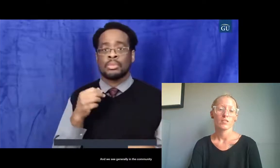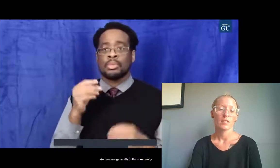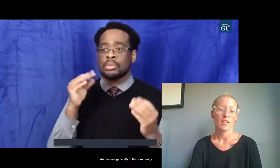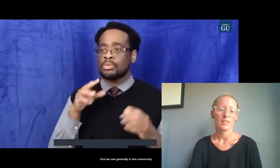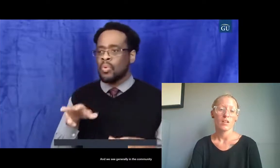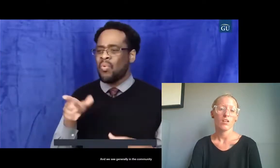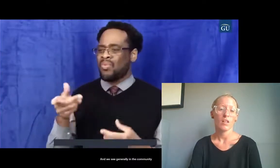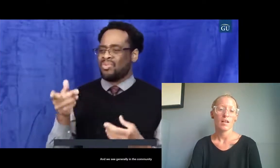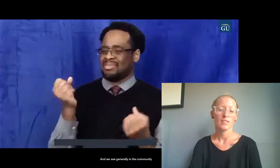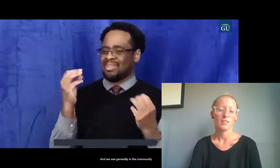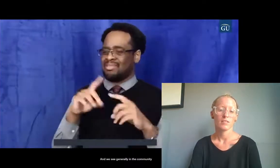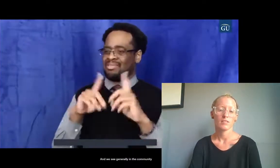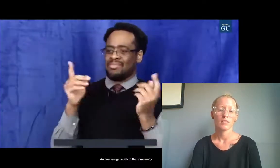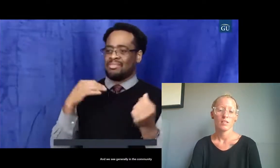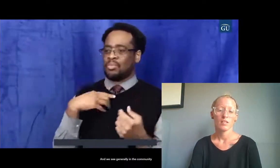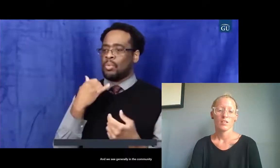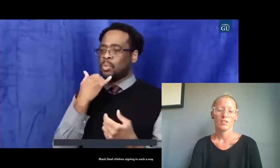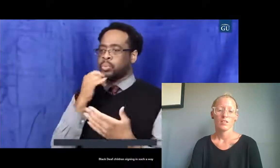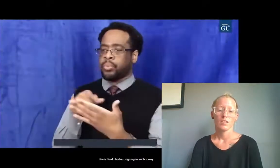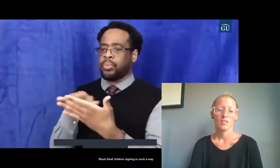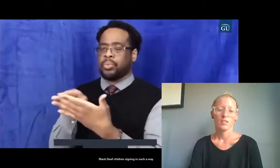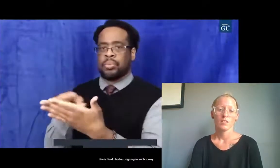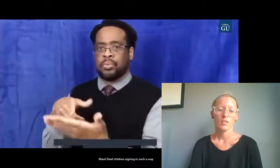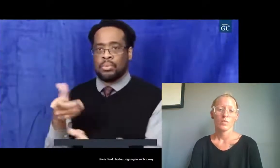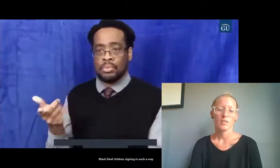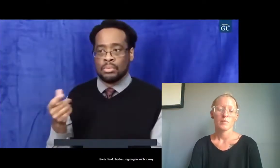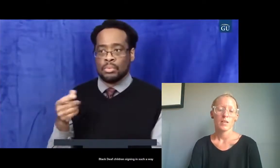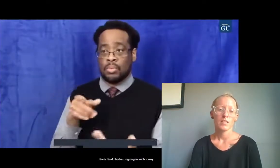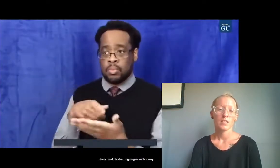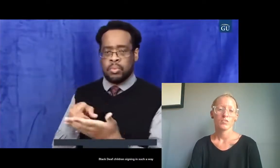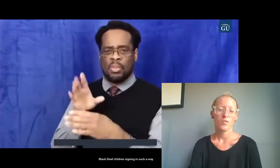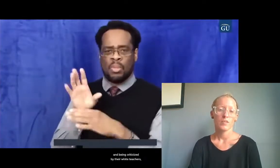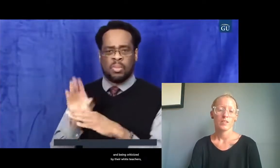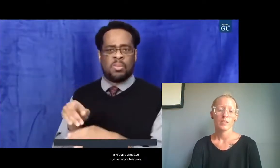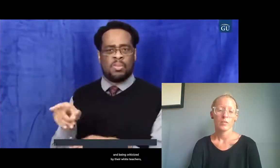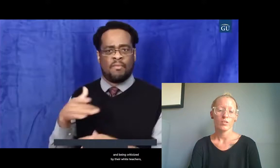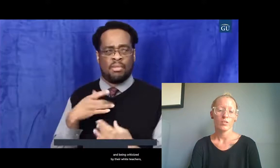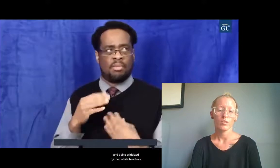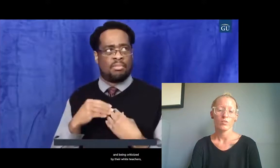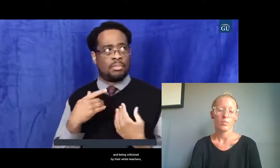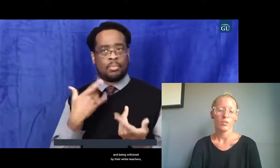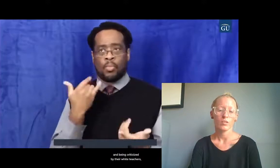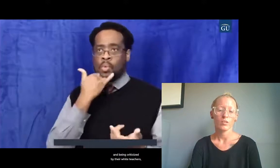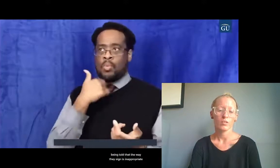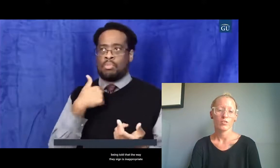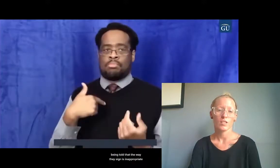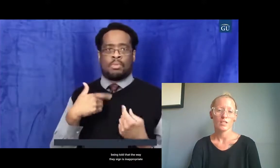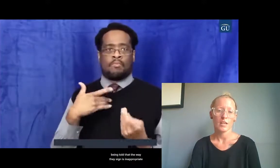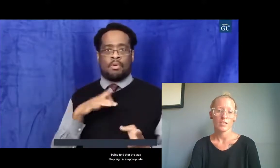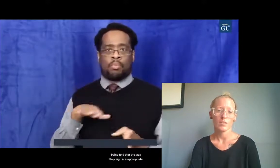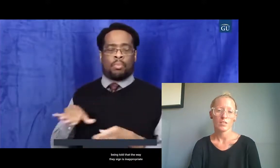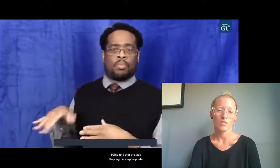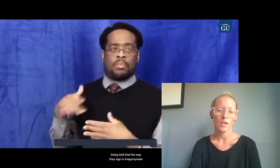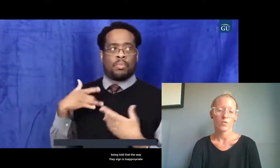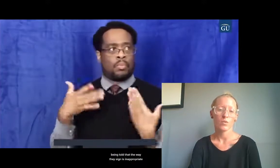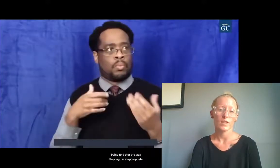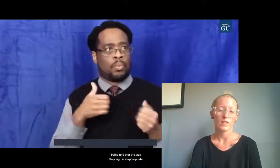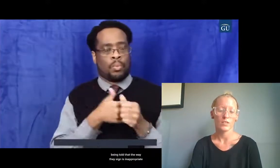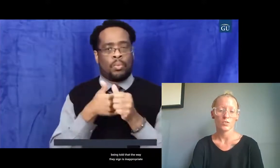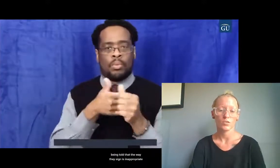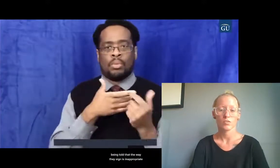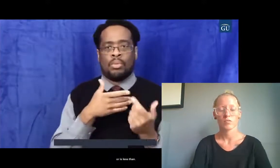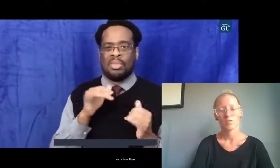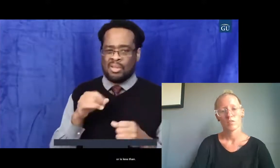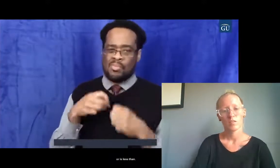first ASL class. And we see many children in the community who are being criticized because of having